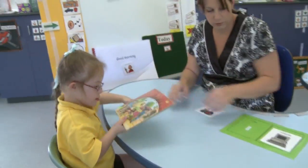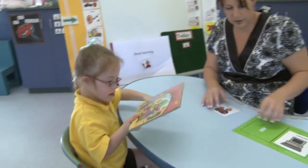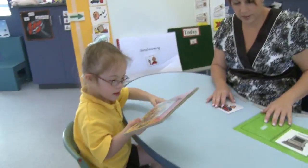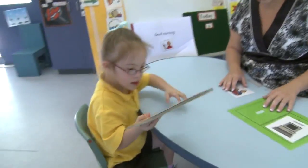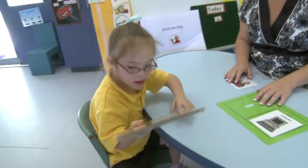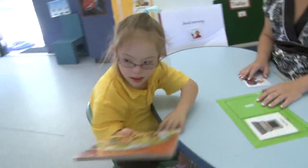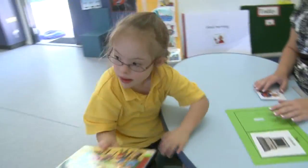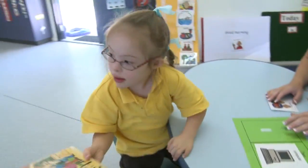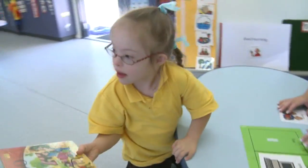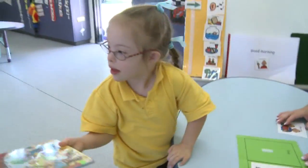away.